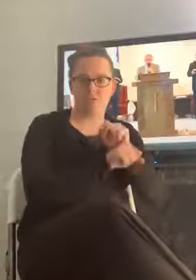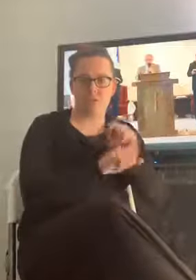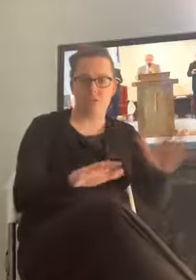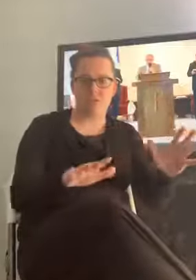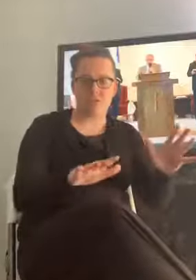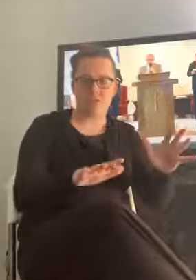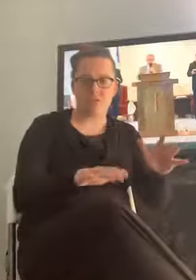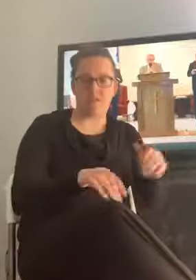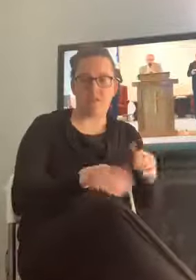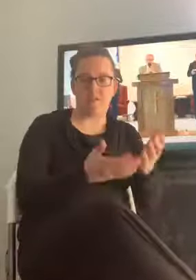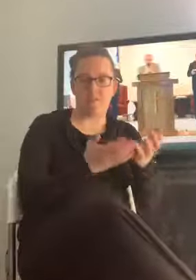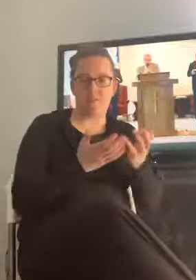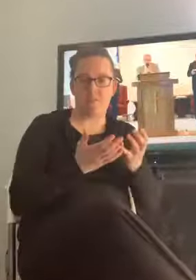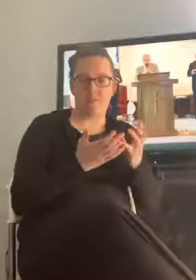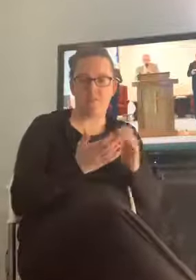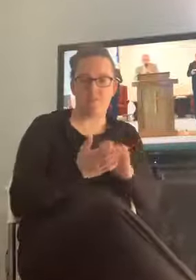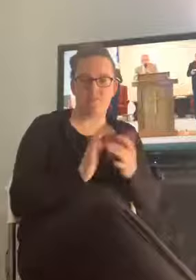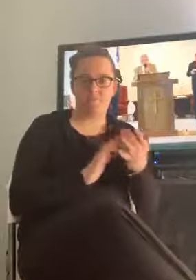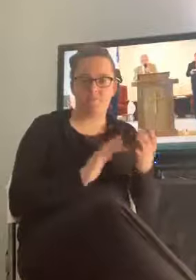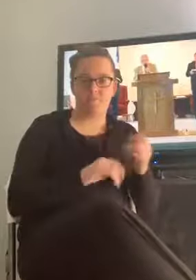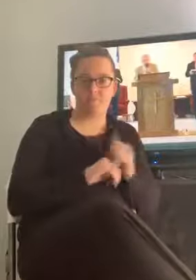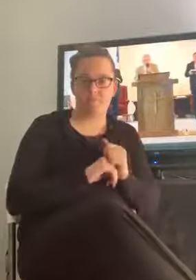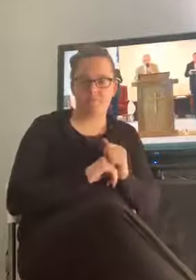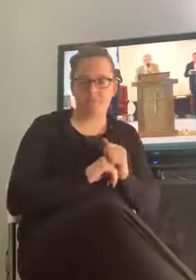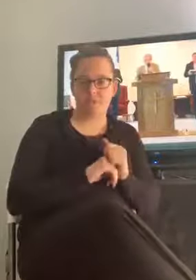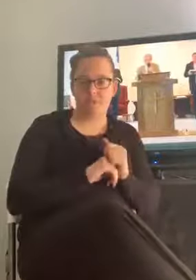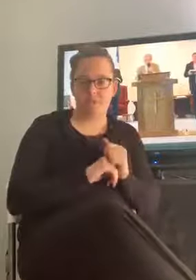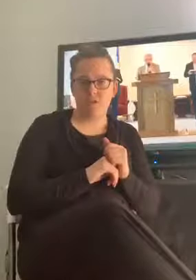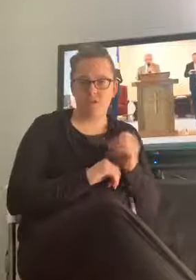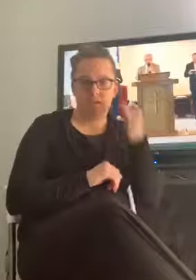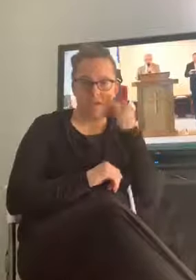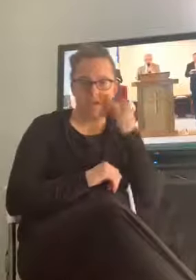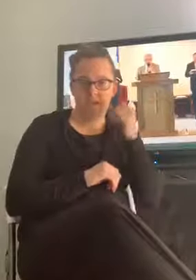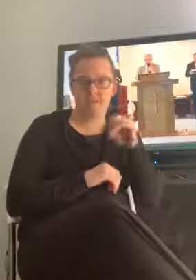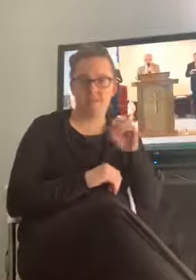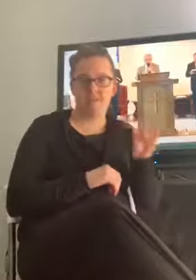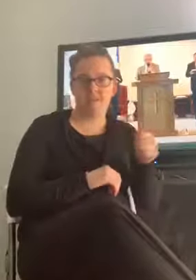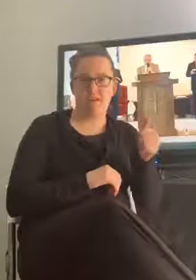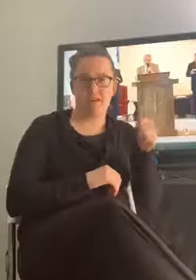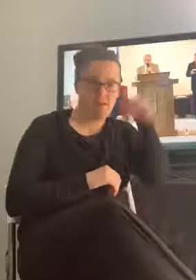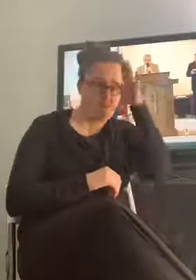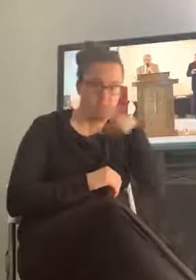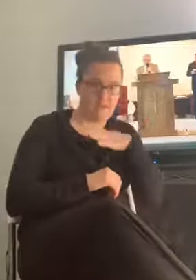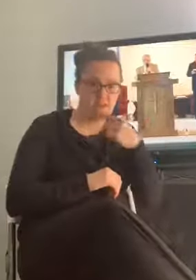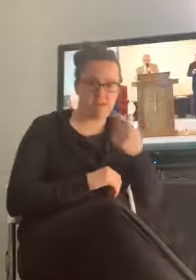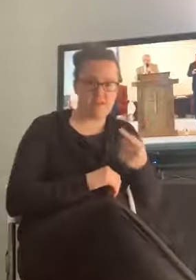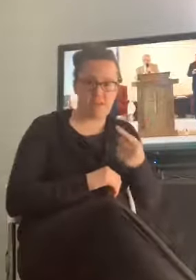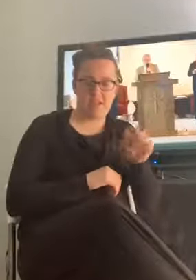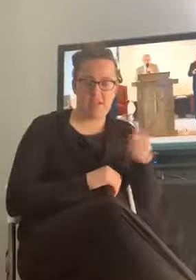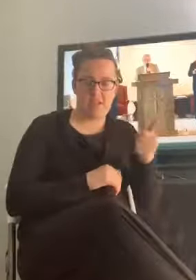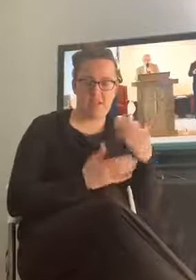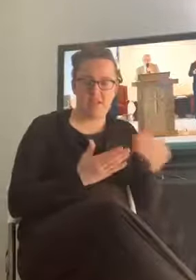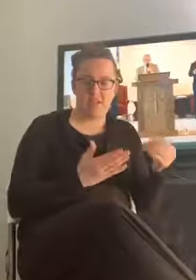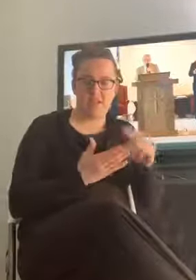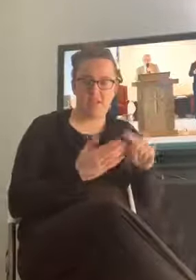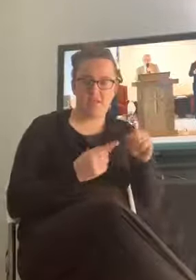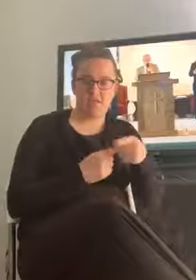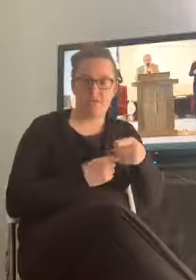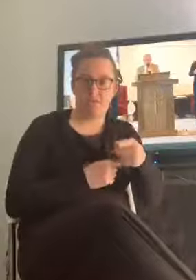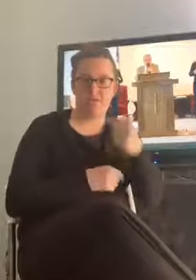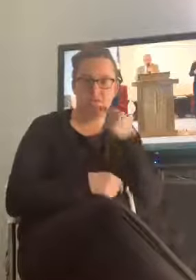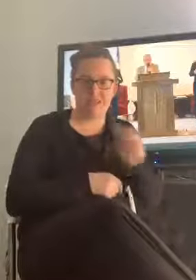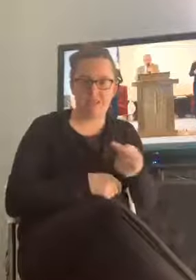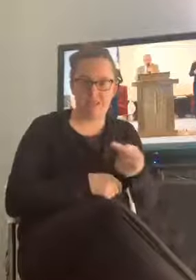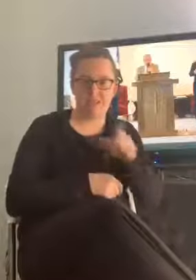me. And if any man say aught unto you, ye shall say, The Lord hath need